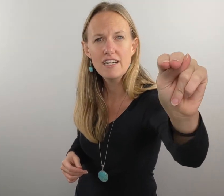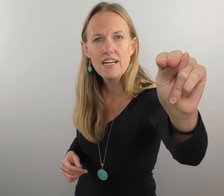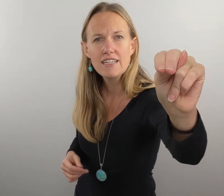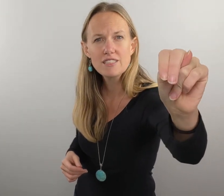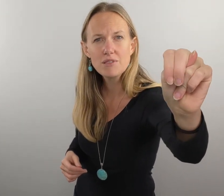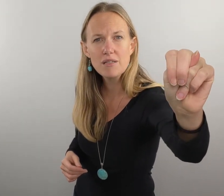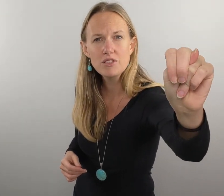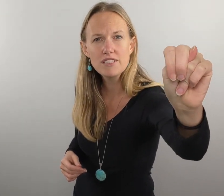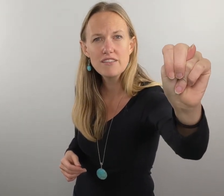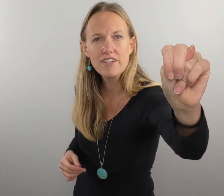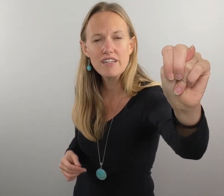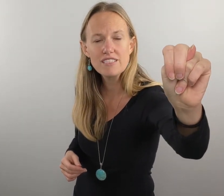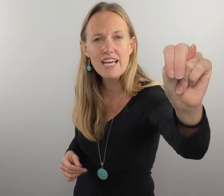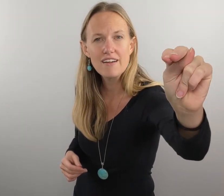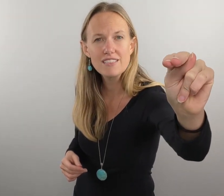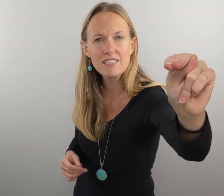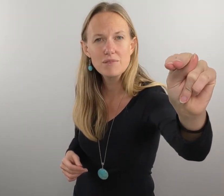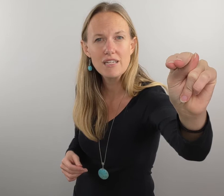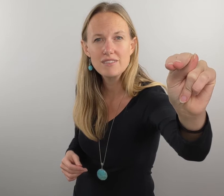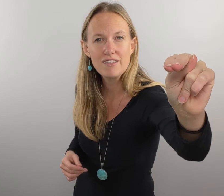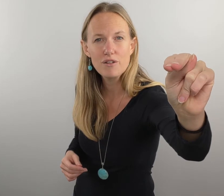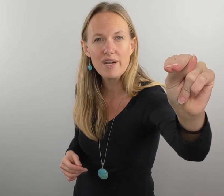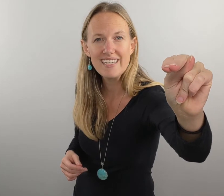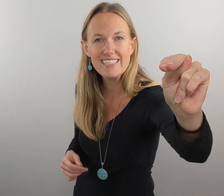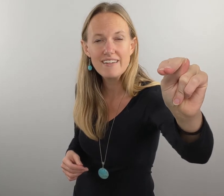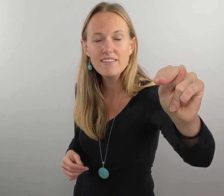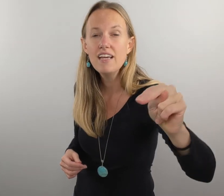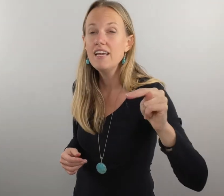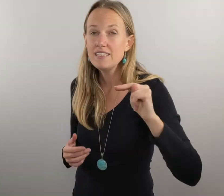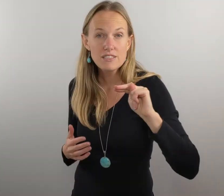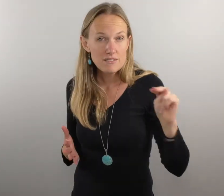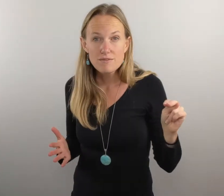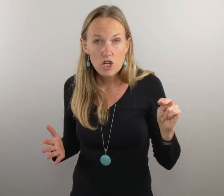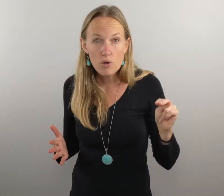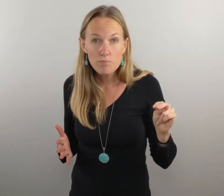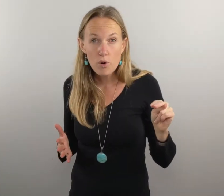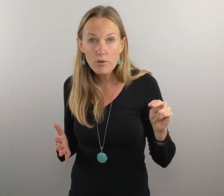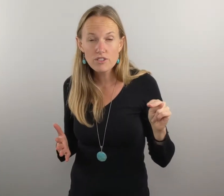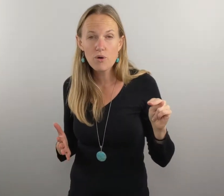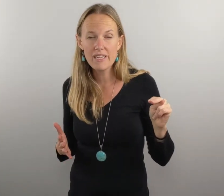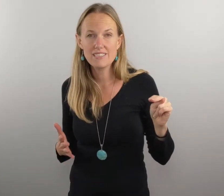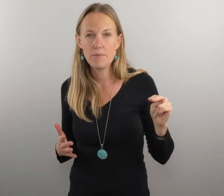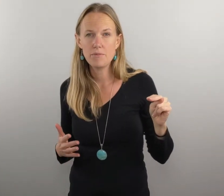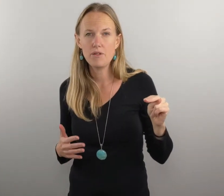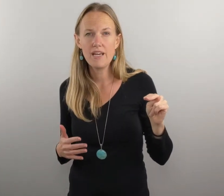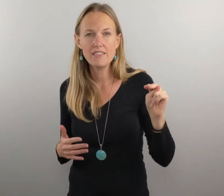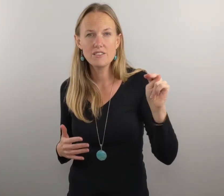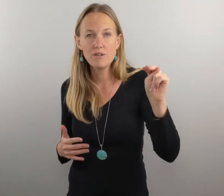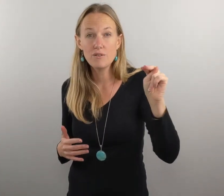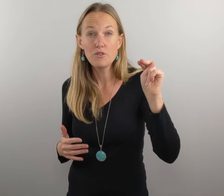Now sometimes you see the fingers down and sometimes they don't quite get down. Both are totally acceptable, okay? So normally